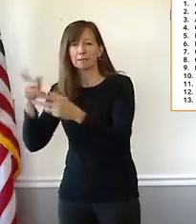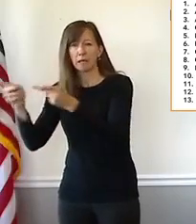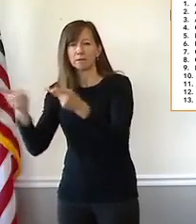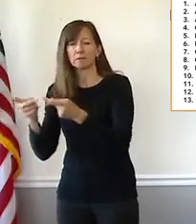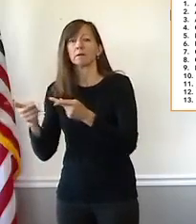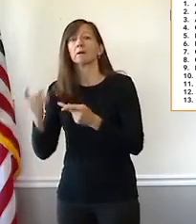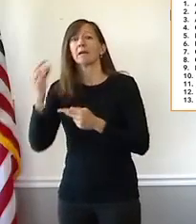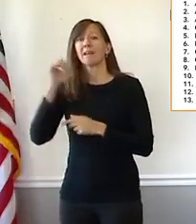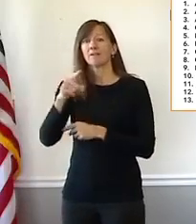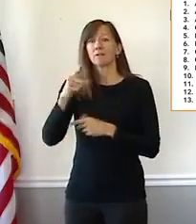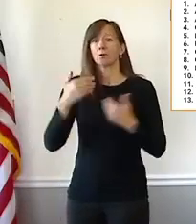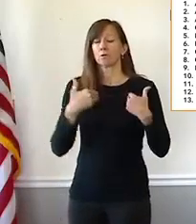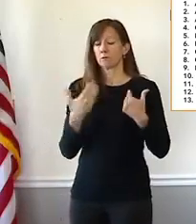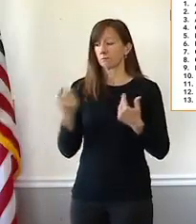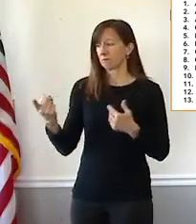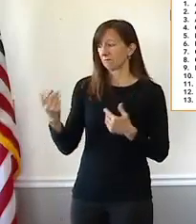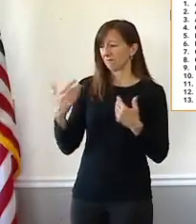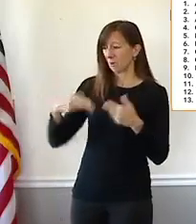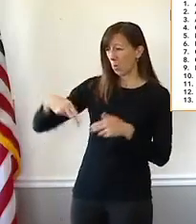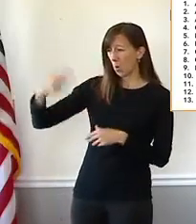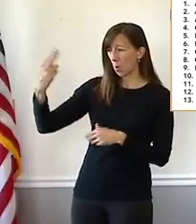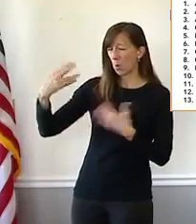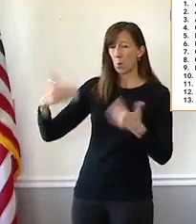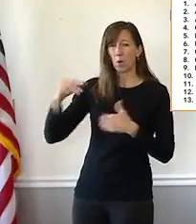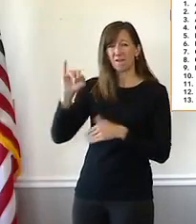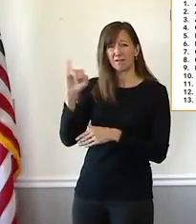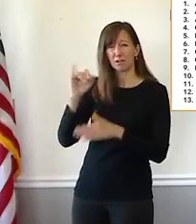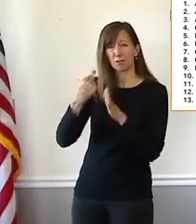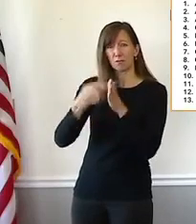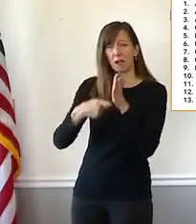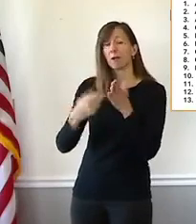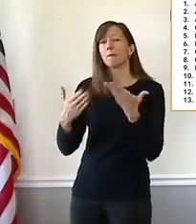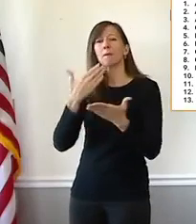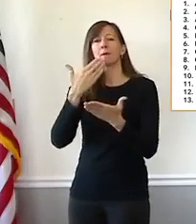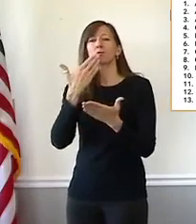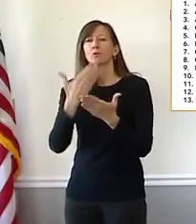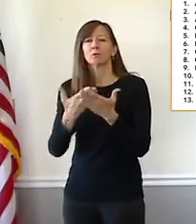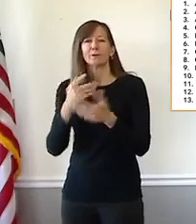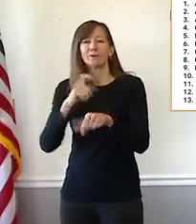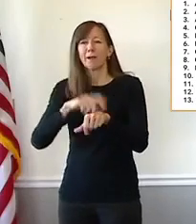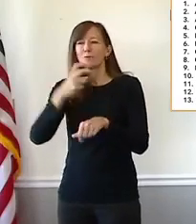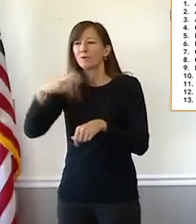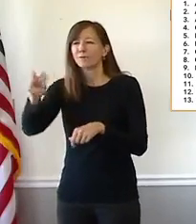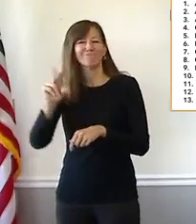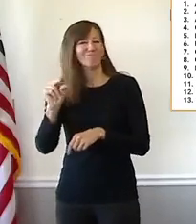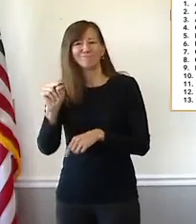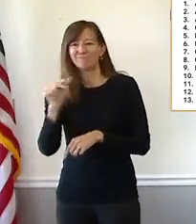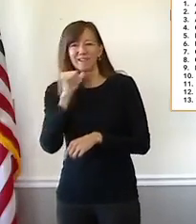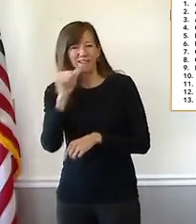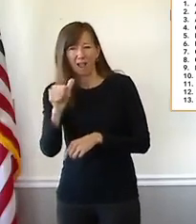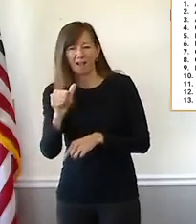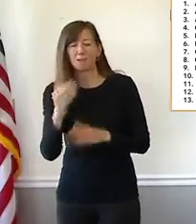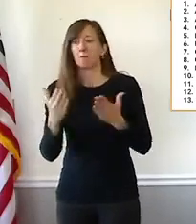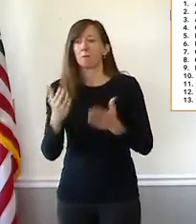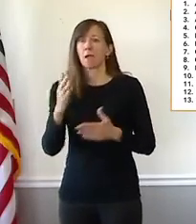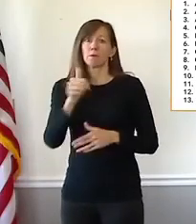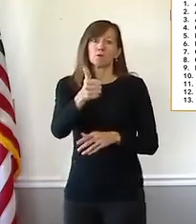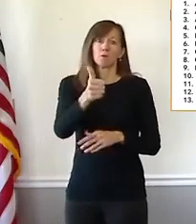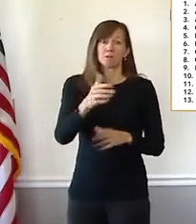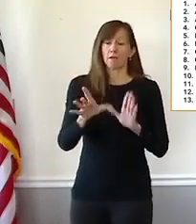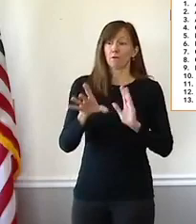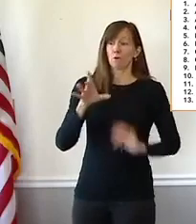that has a high infection rate, this just isn't the time to travel. You may be healthy, you may not have contracted the disease, and there is no